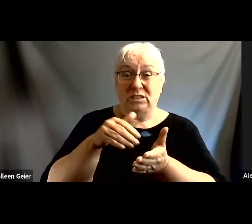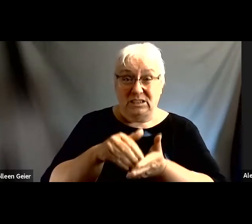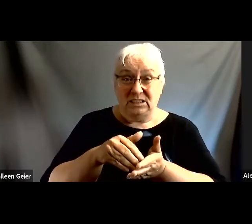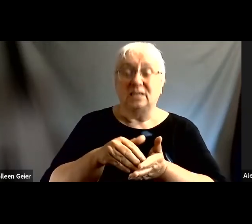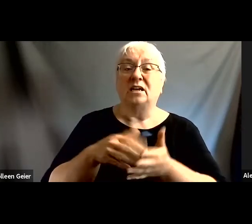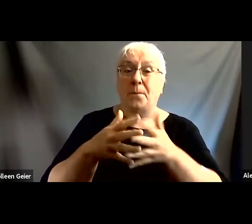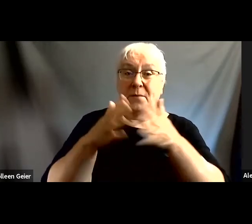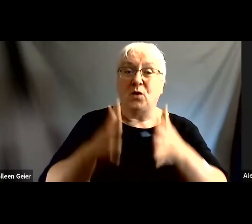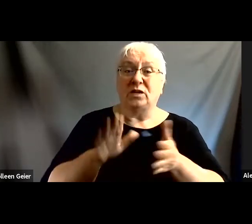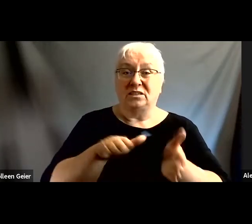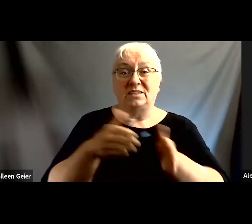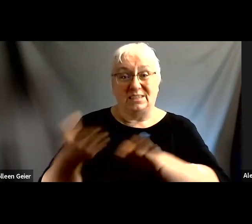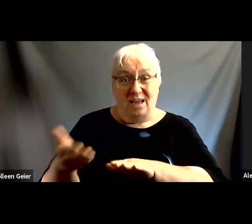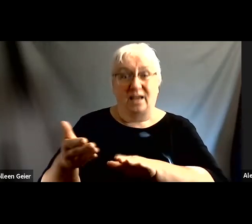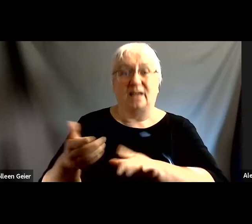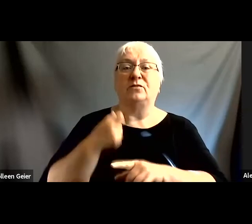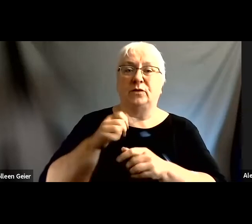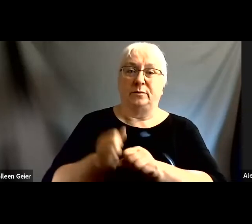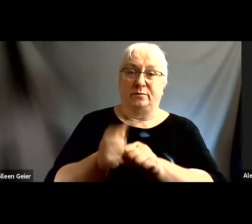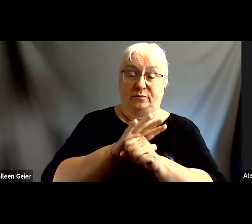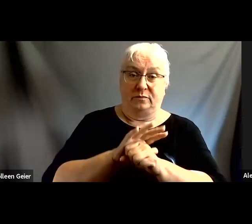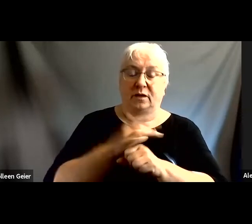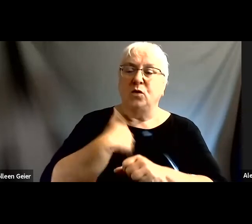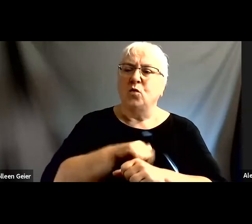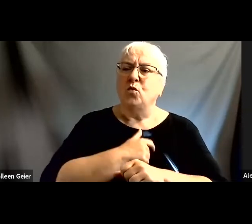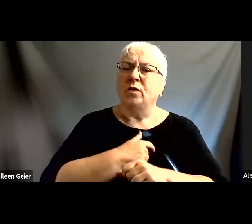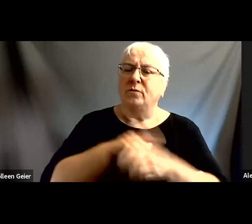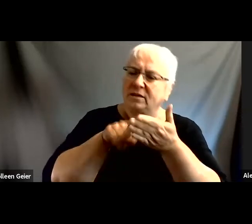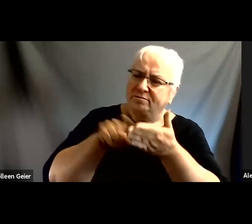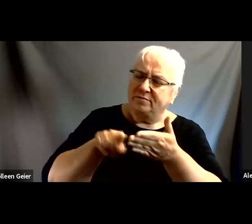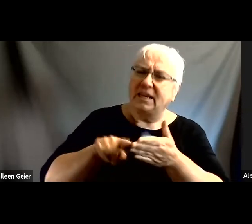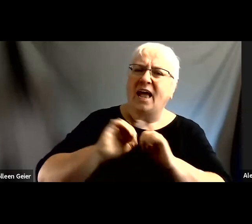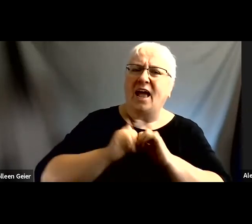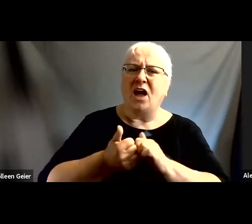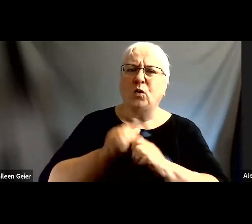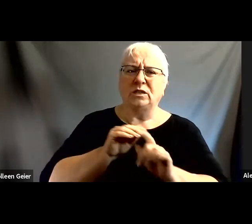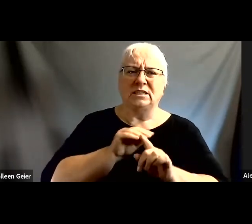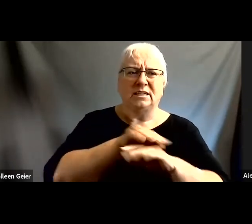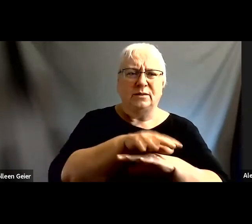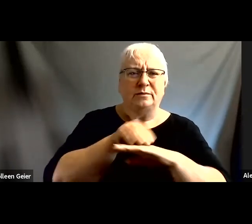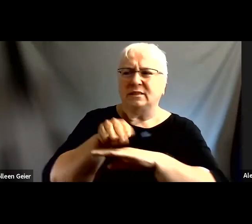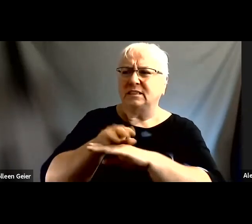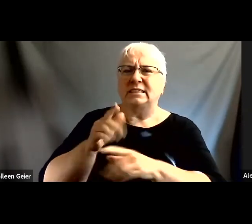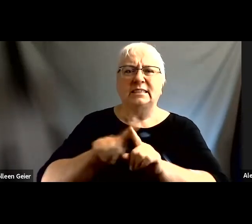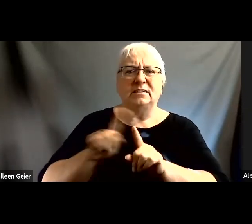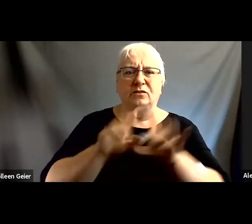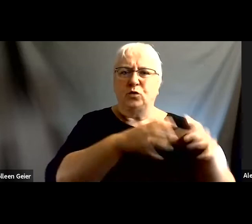US, we have analyzed how the virus has impacted countless groups. If you look at all of